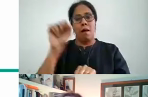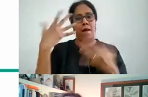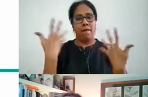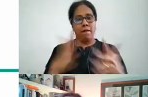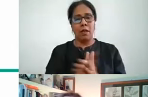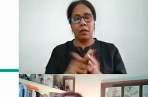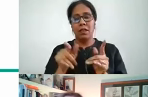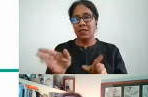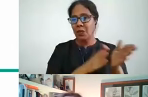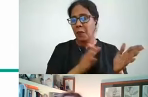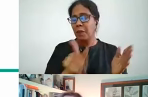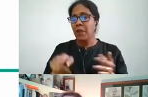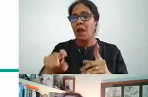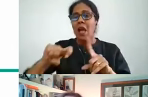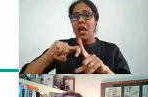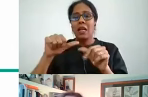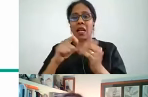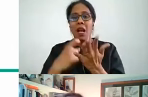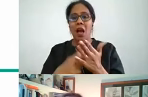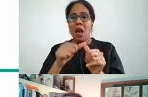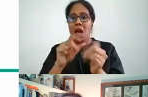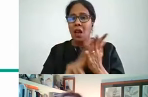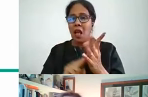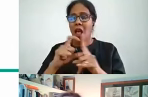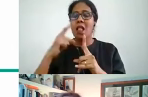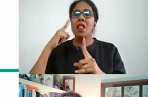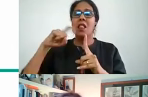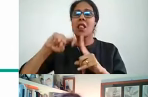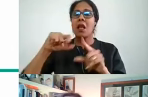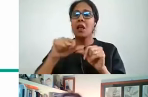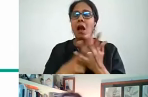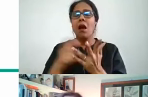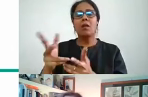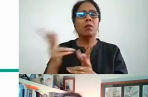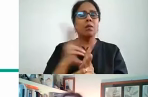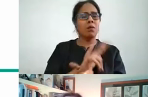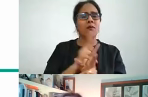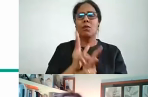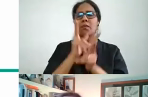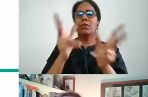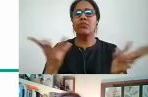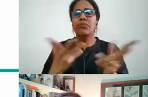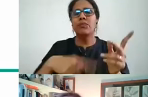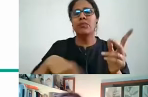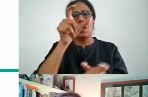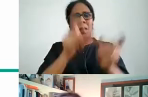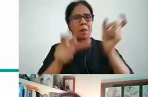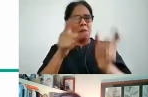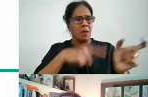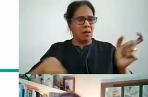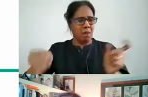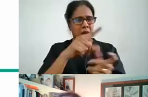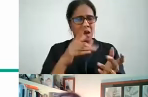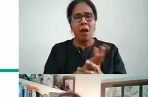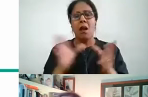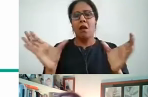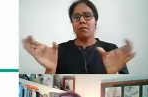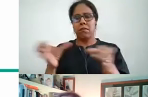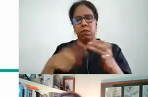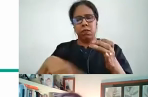about the need to provide skills to people in the, really everywhere throughout the community and